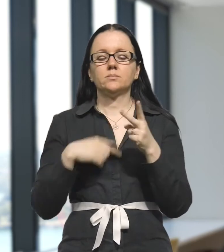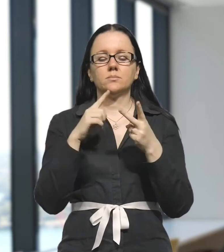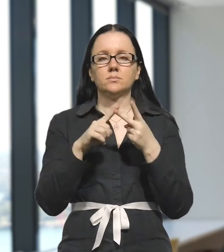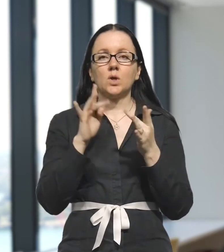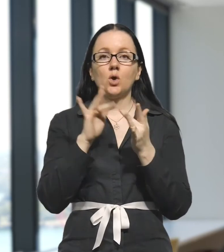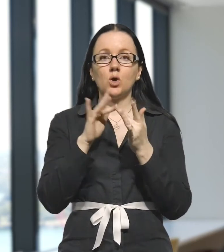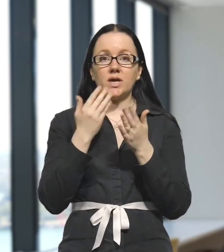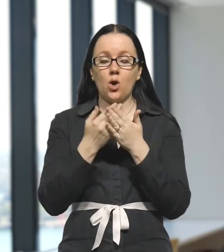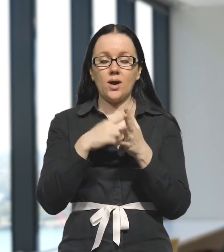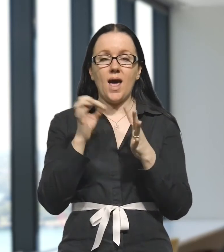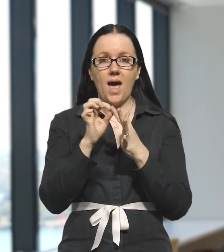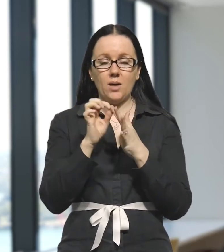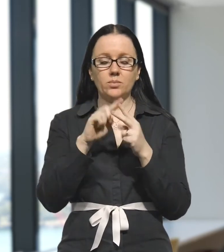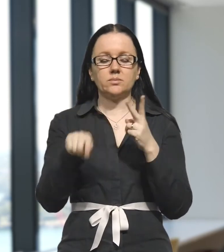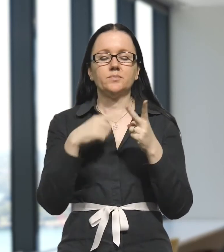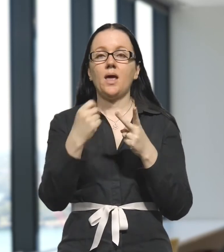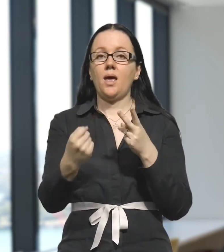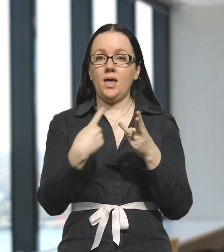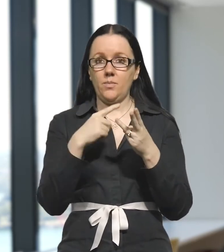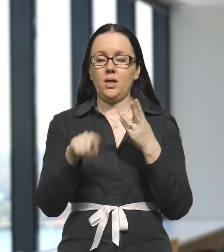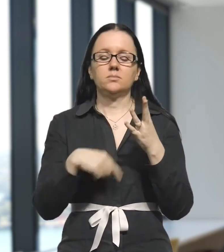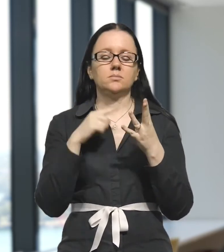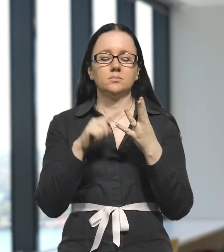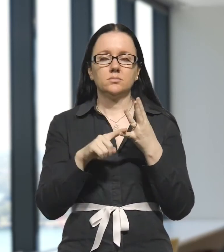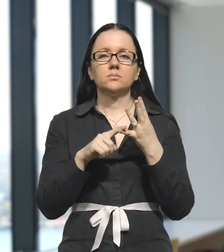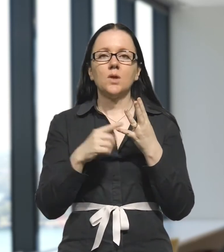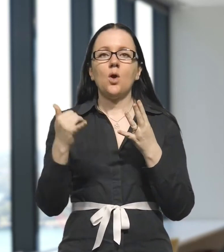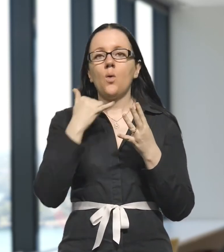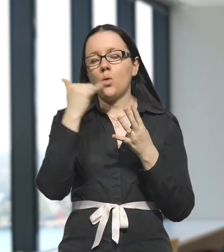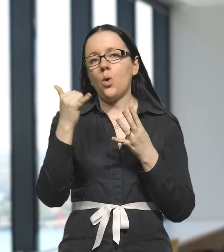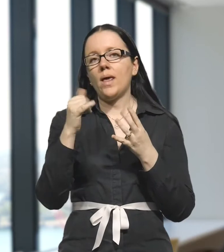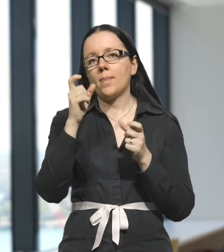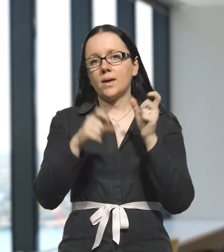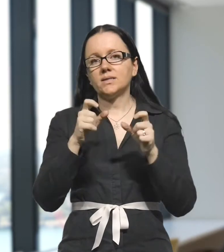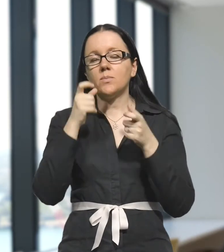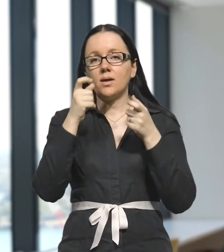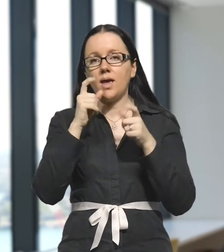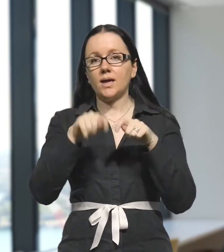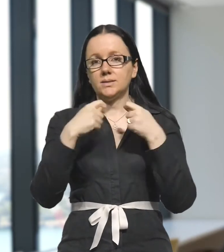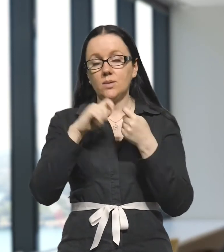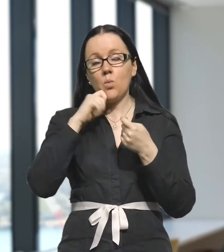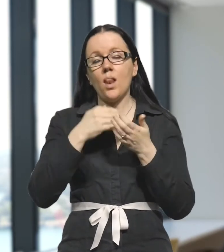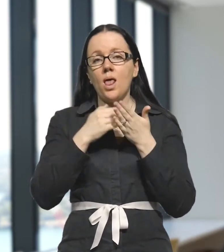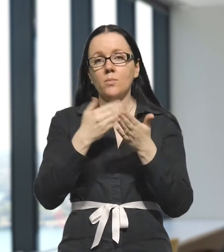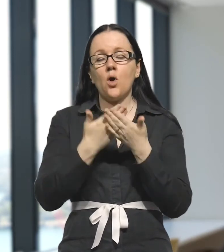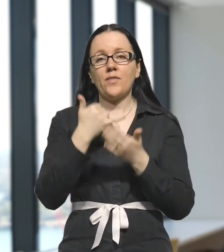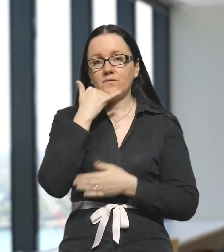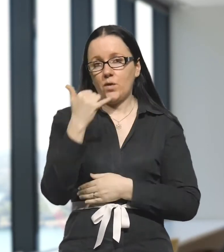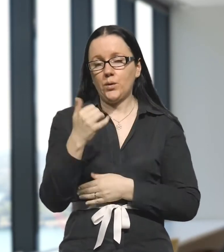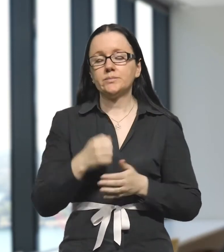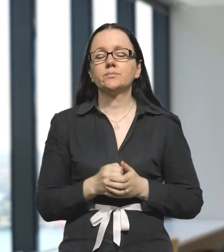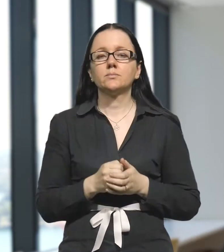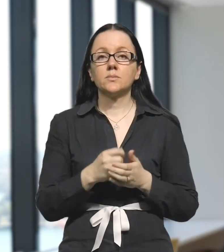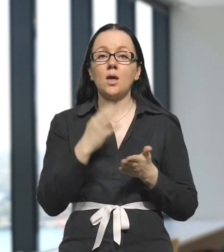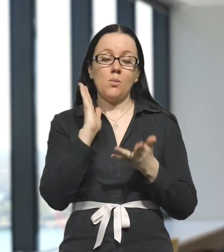via our app or emailing us, by calling our customer care team who will help you over the phone, by